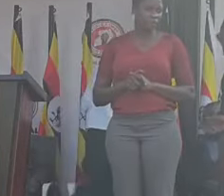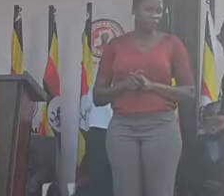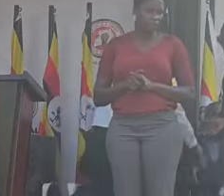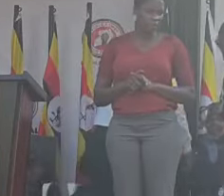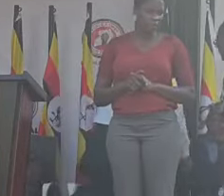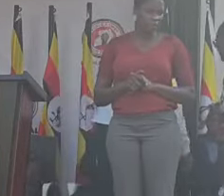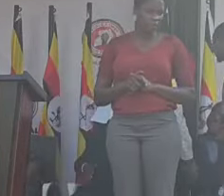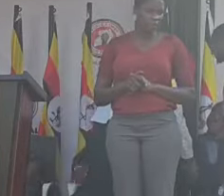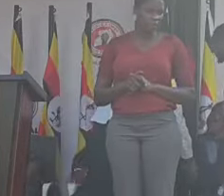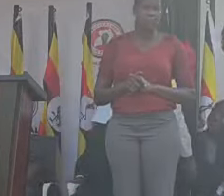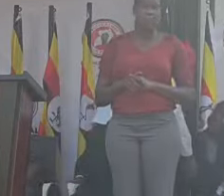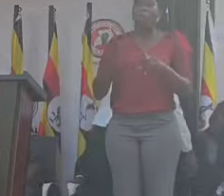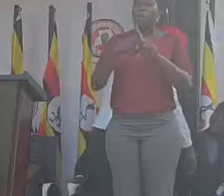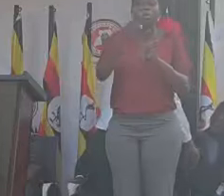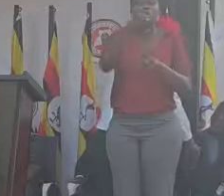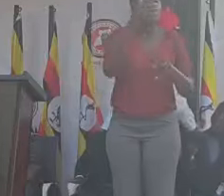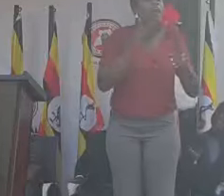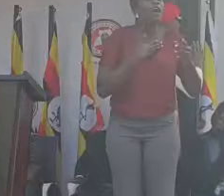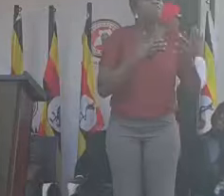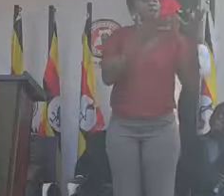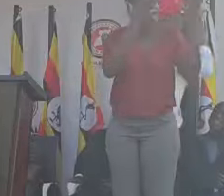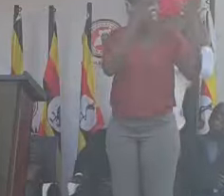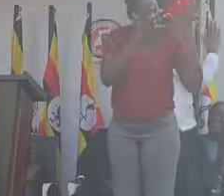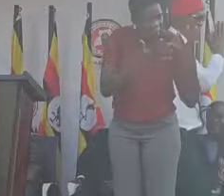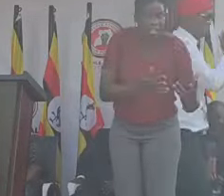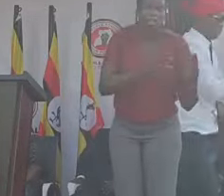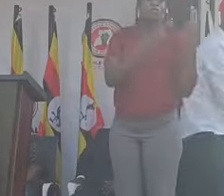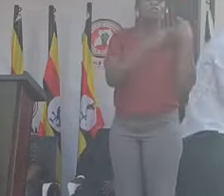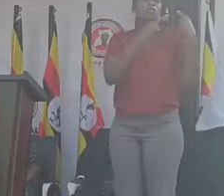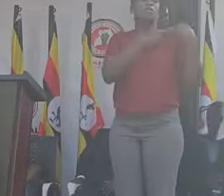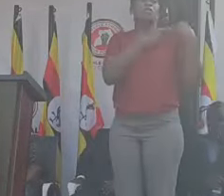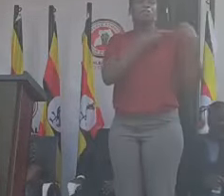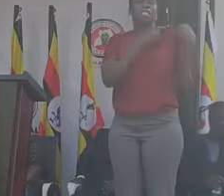naye muina omulimu munene nnyo ogwokola